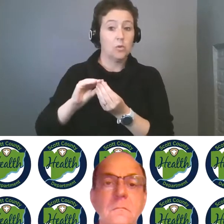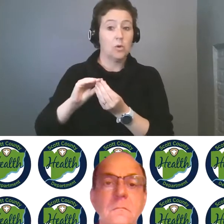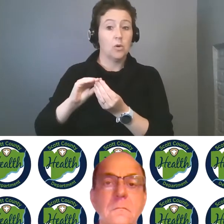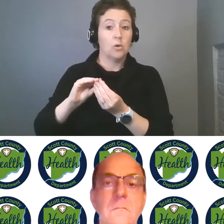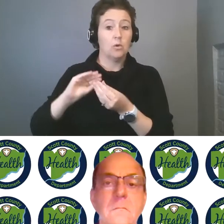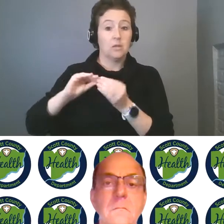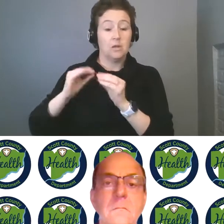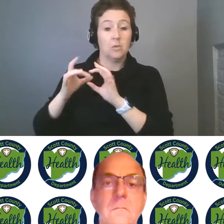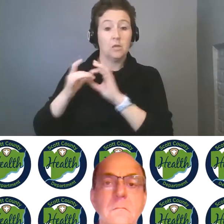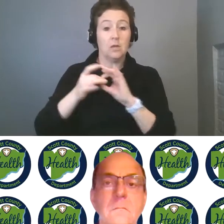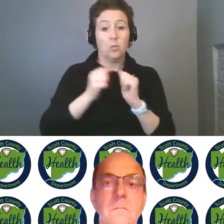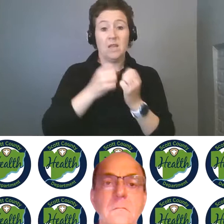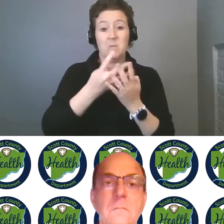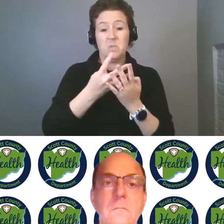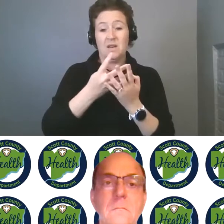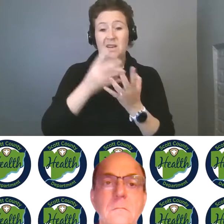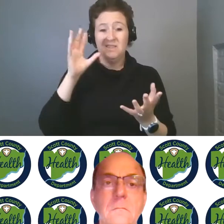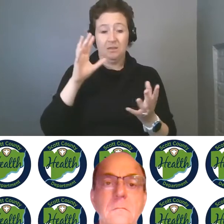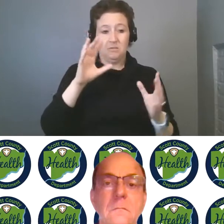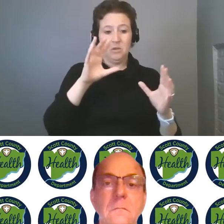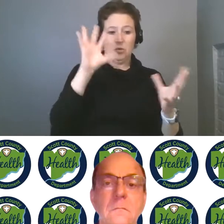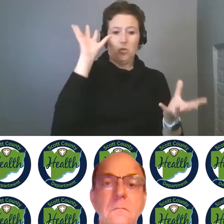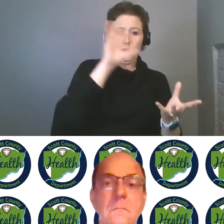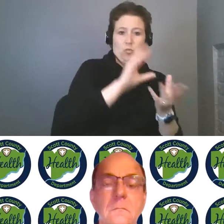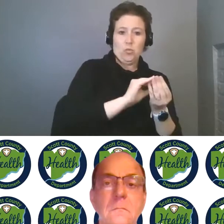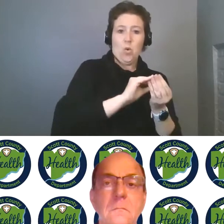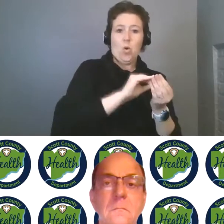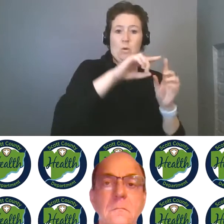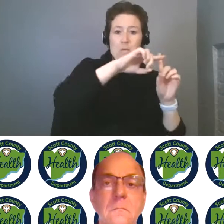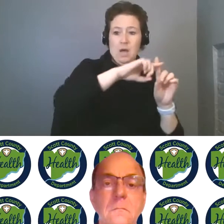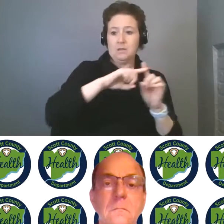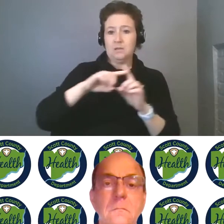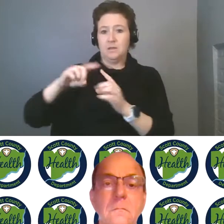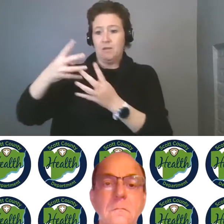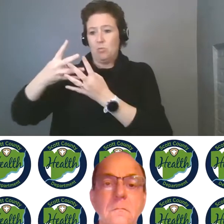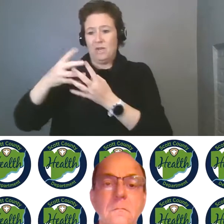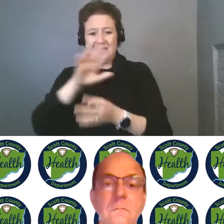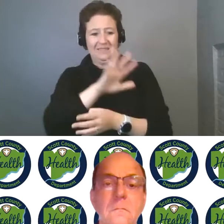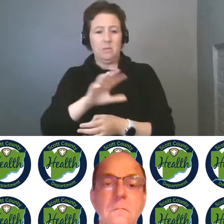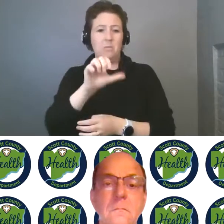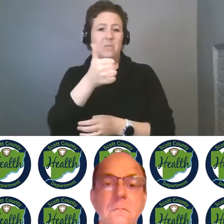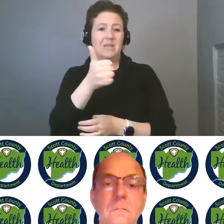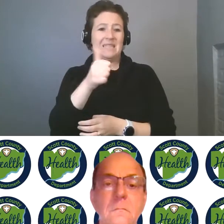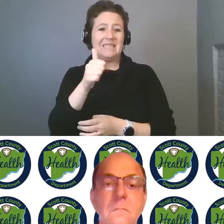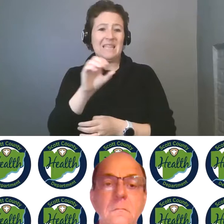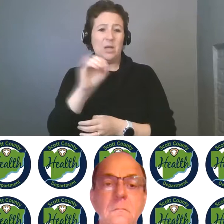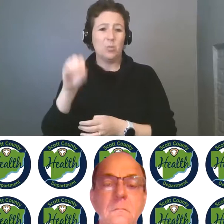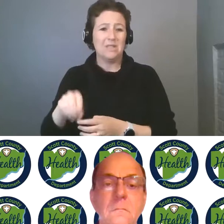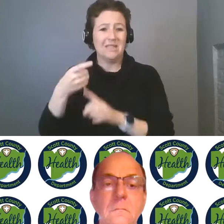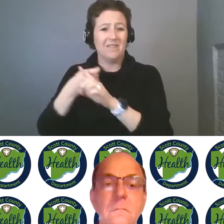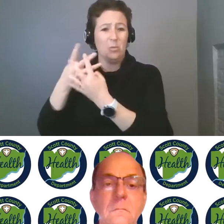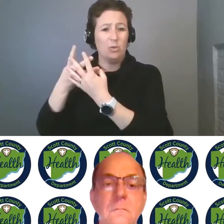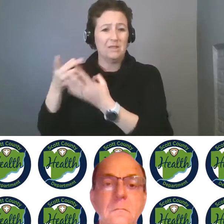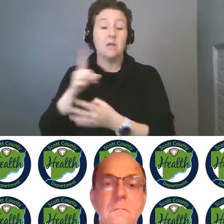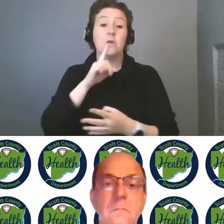prison is only about 10% of our total number of positive cases in Rock Island County. So overall,